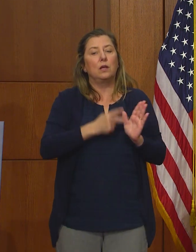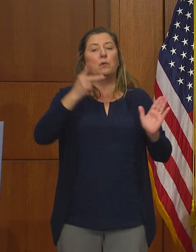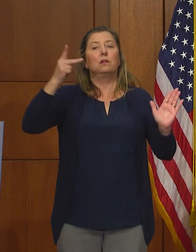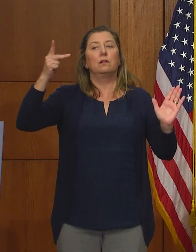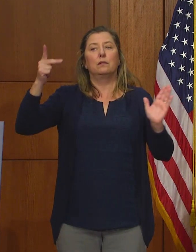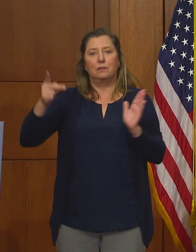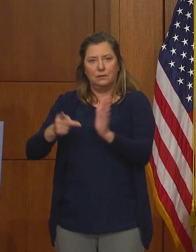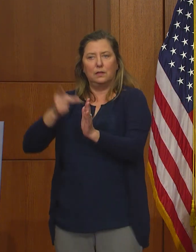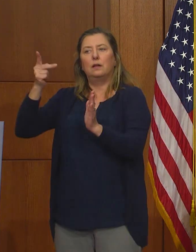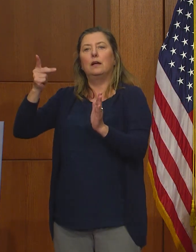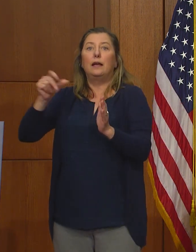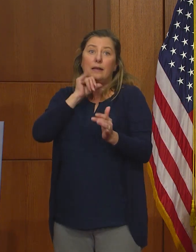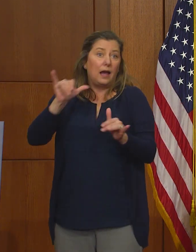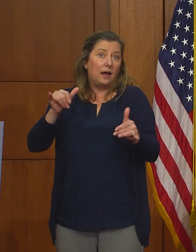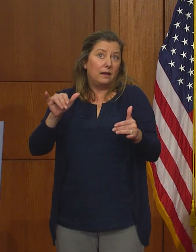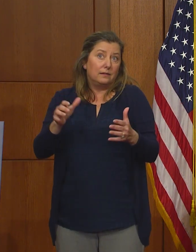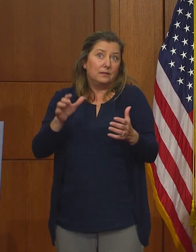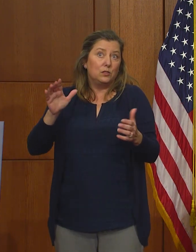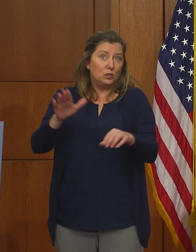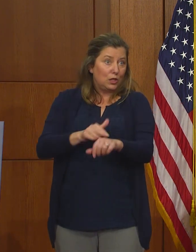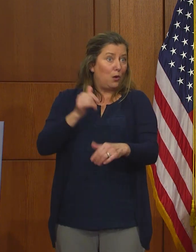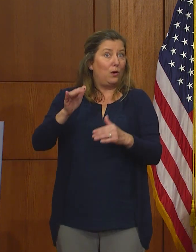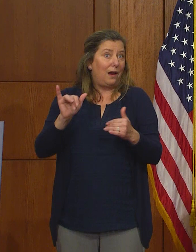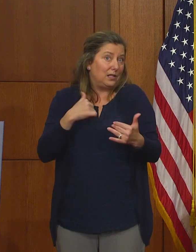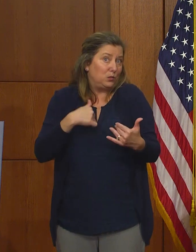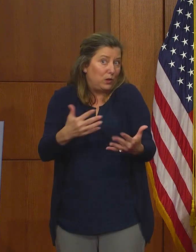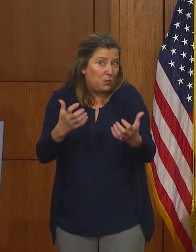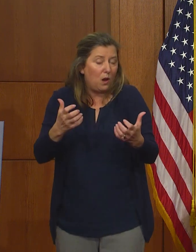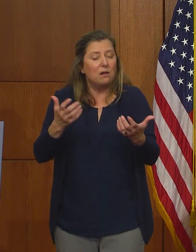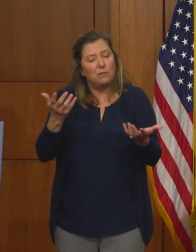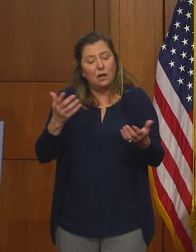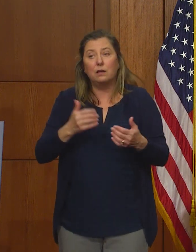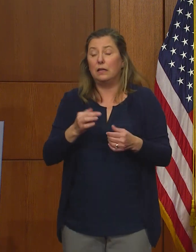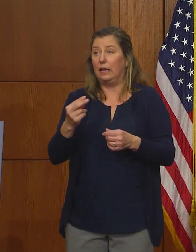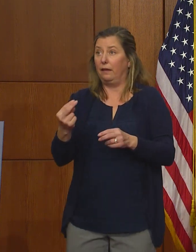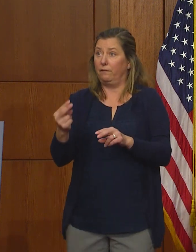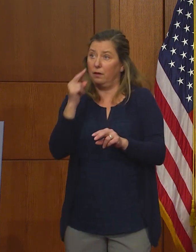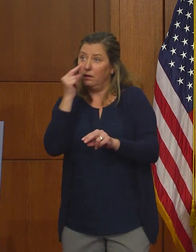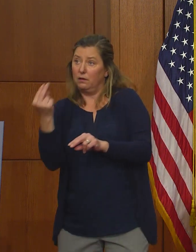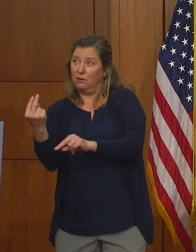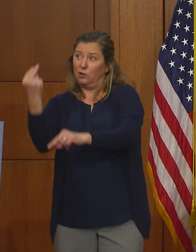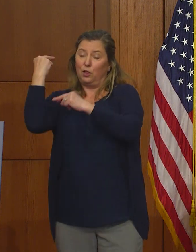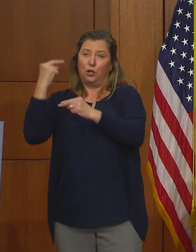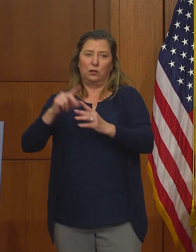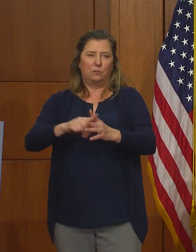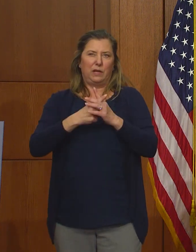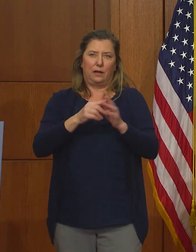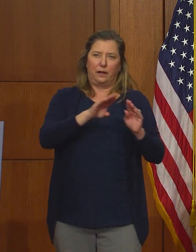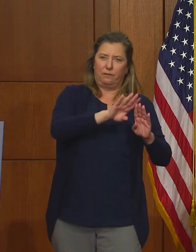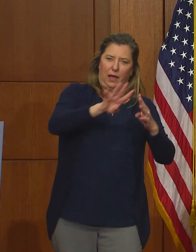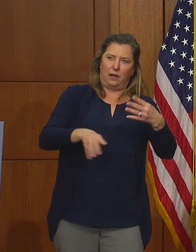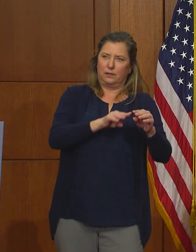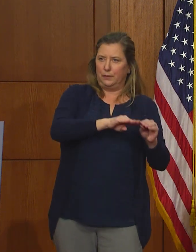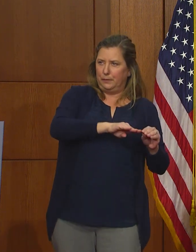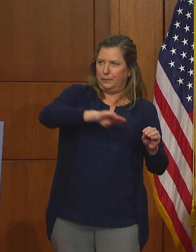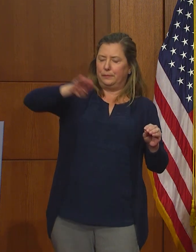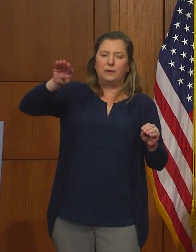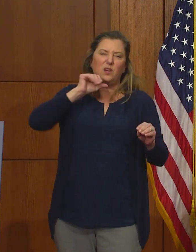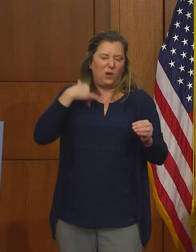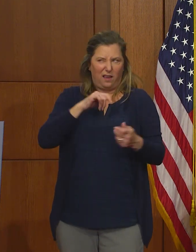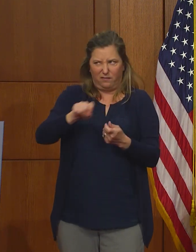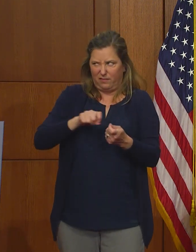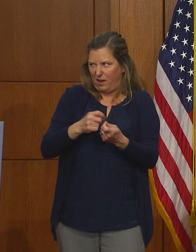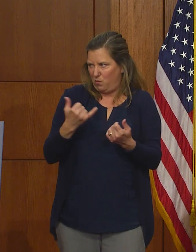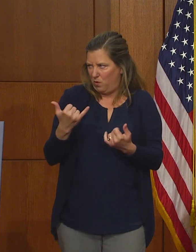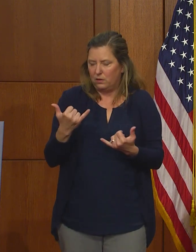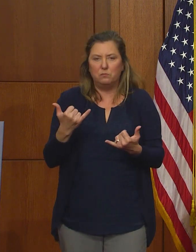but it is taking longer. As if you go back and look at the beginning of the graph, and I don't have that particular graph today,